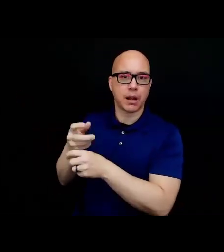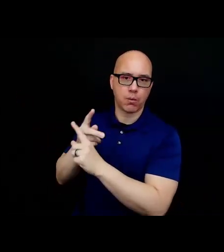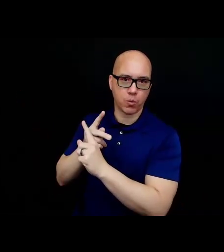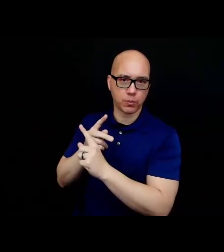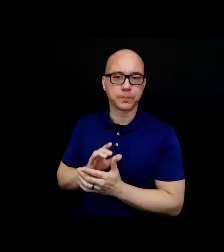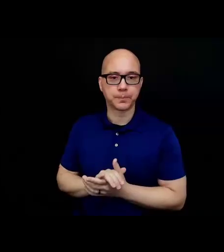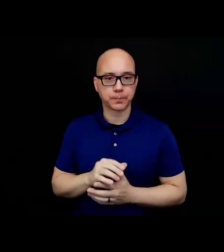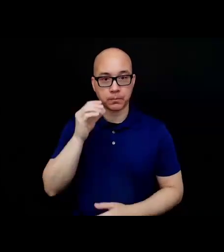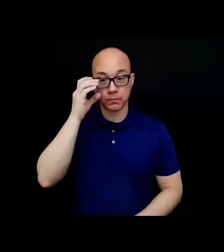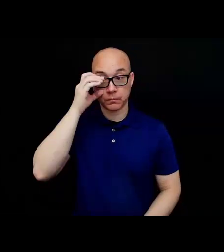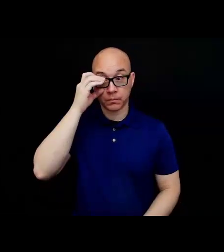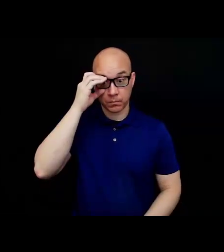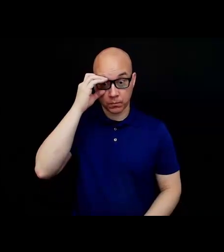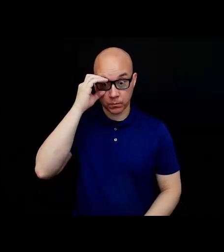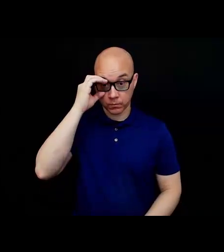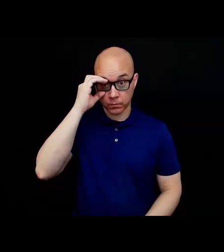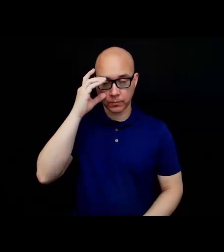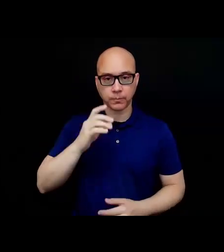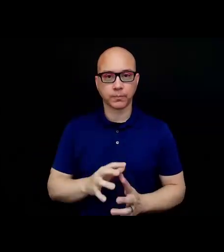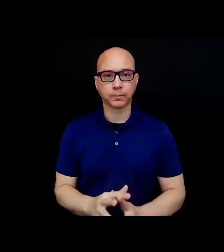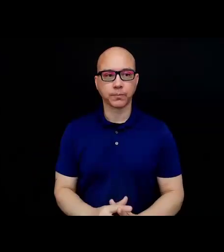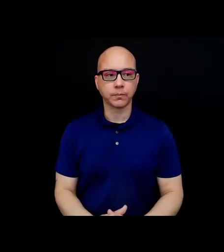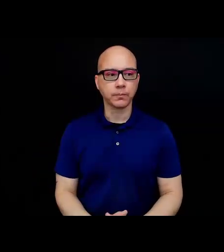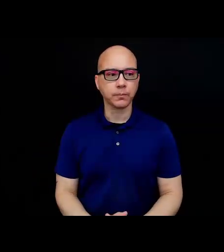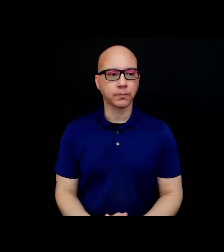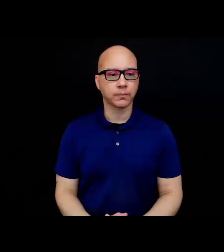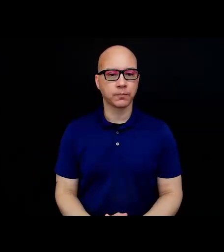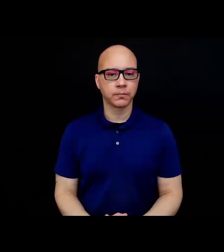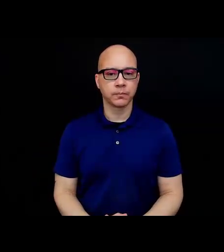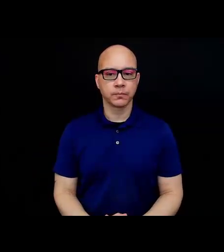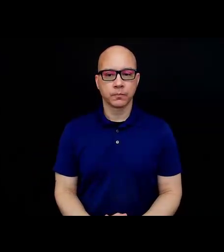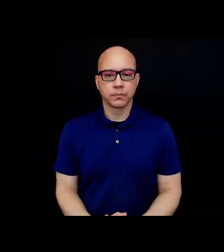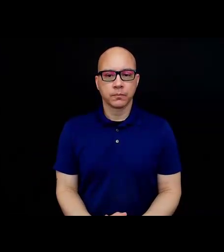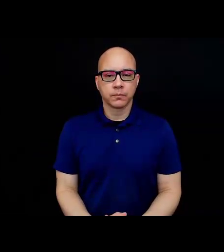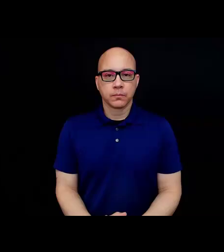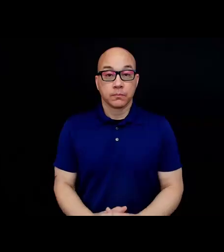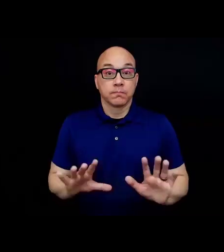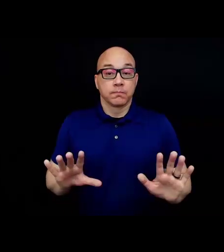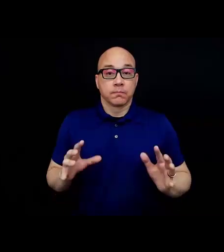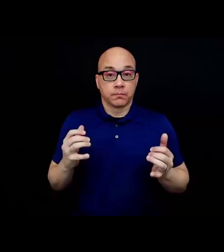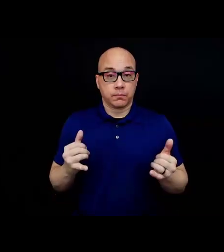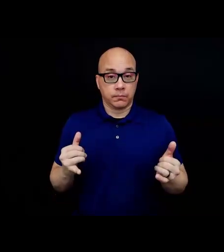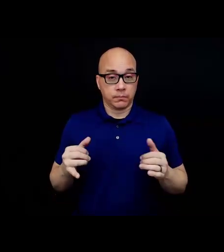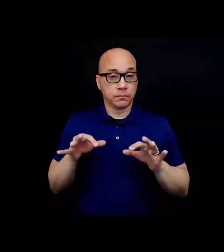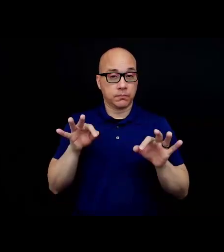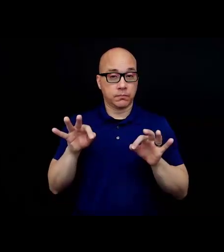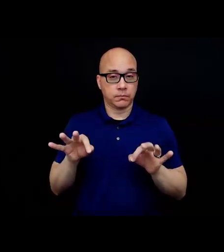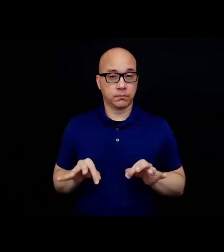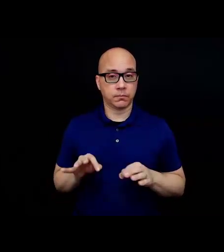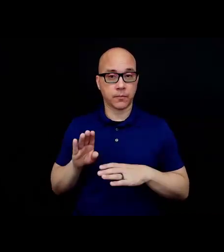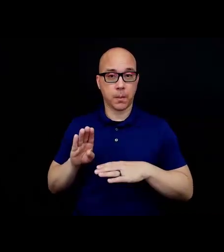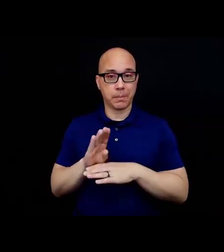business. Okay. Now let's talk about business loans. And now this may